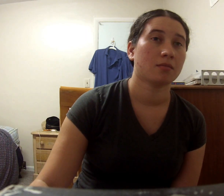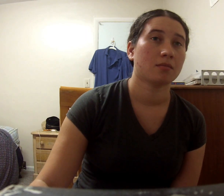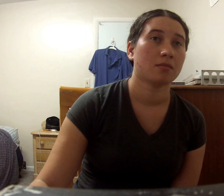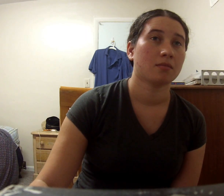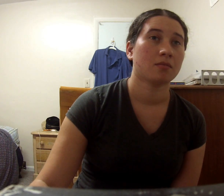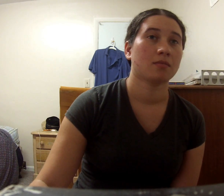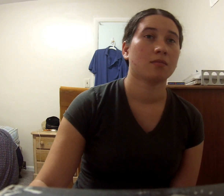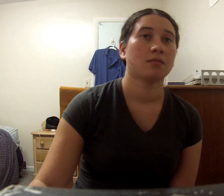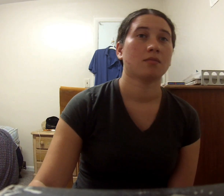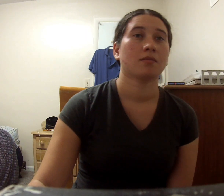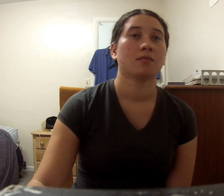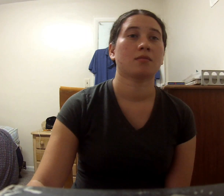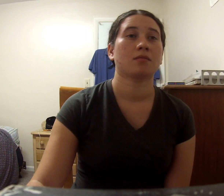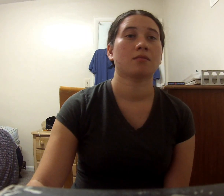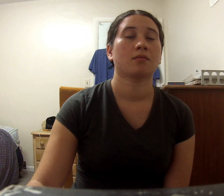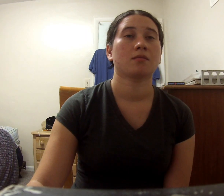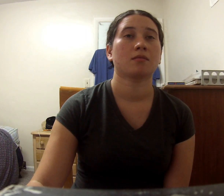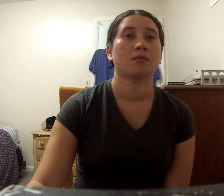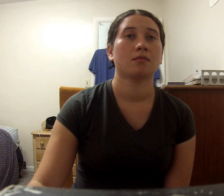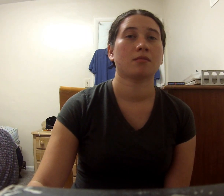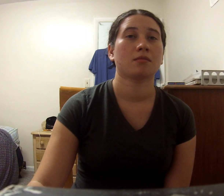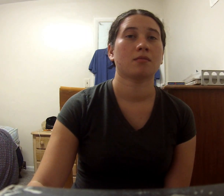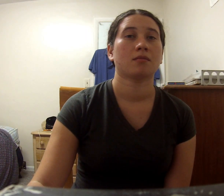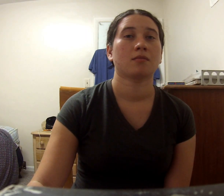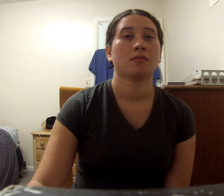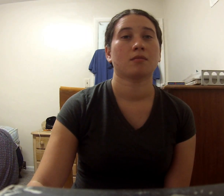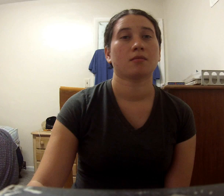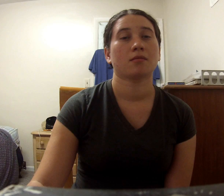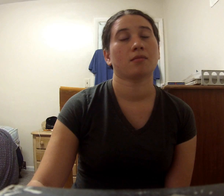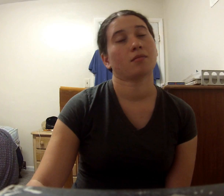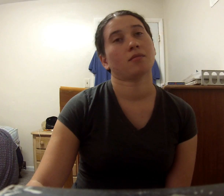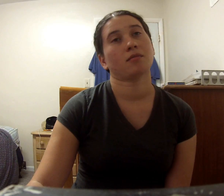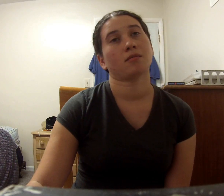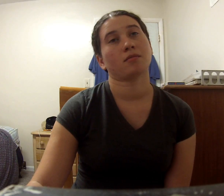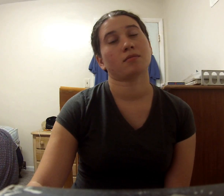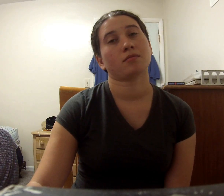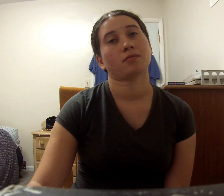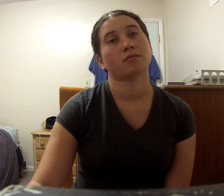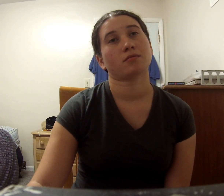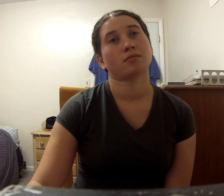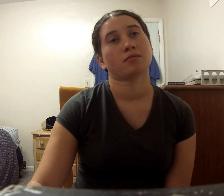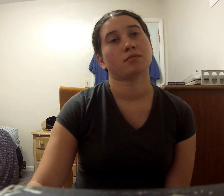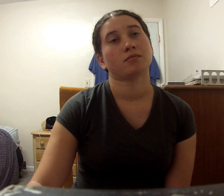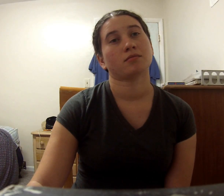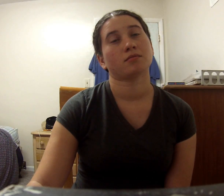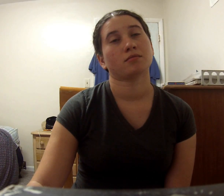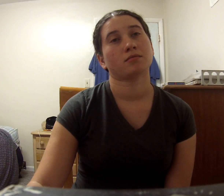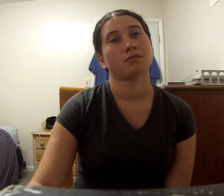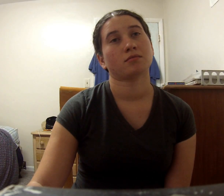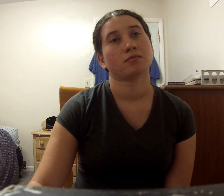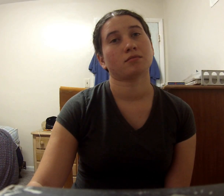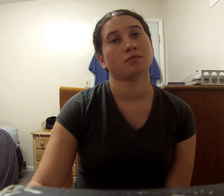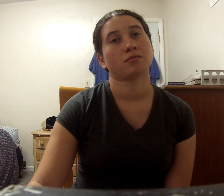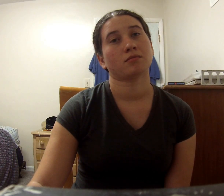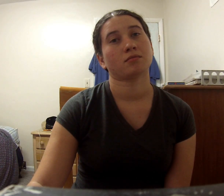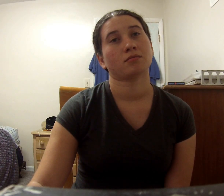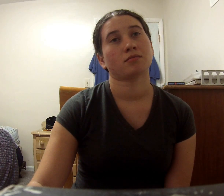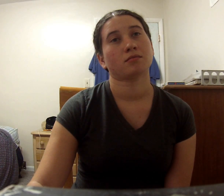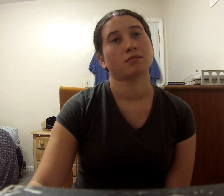my body, I became a statistic. Like 8 out of 10 10-year-olds who today are afraid